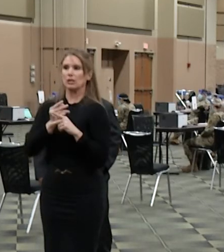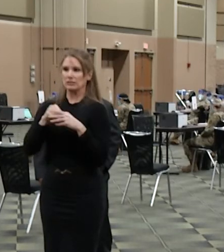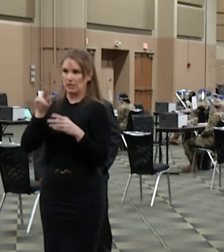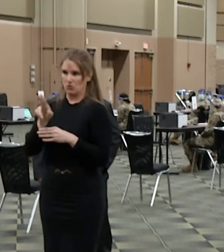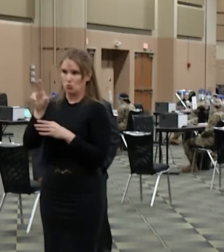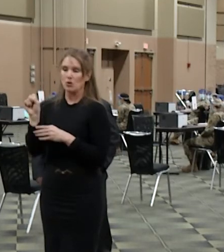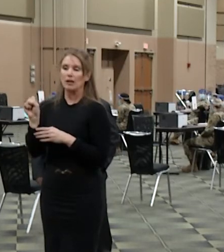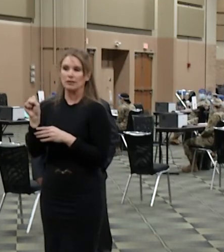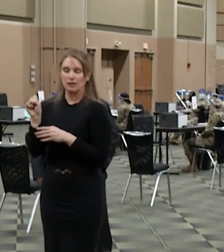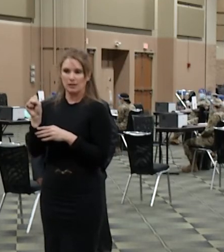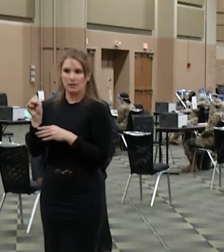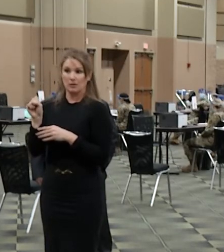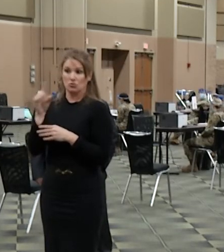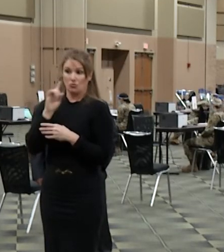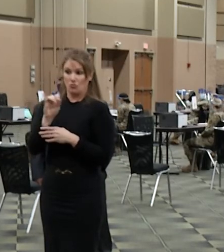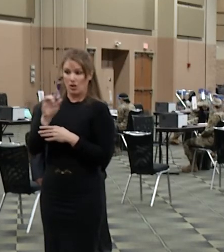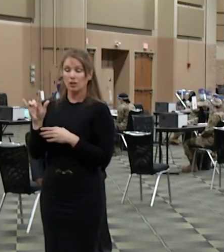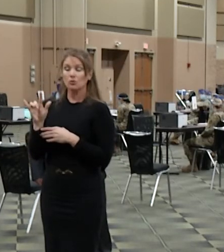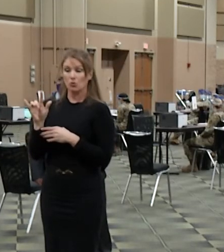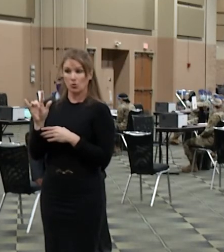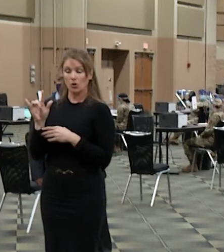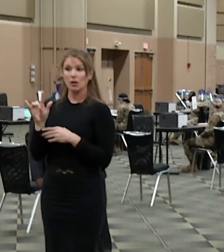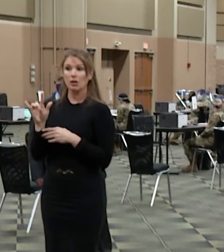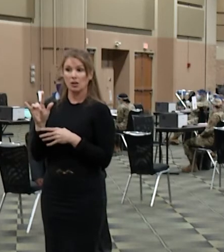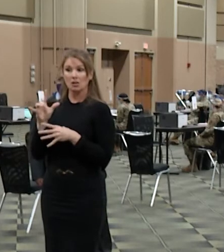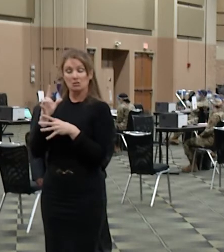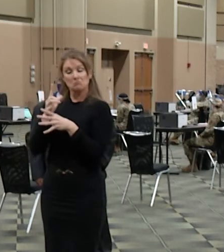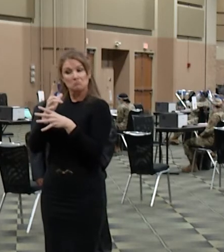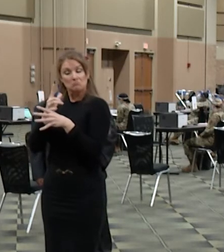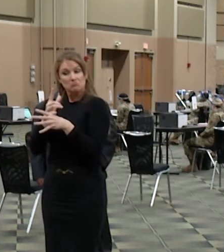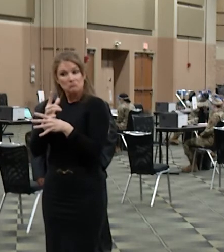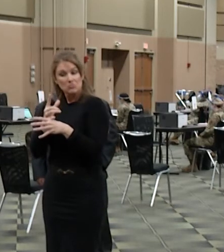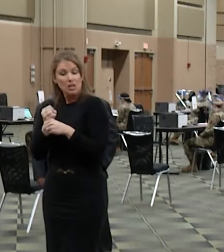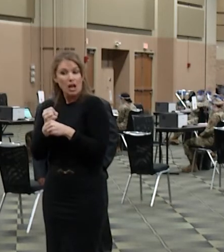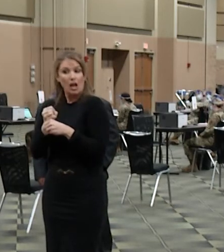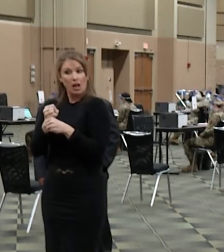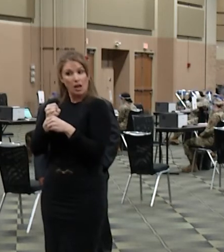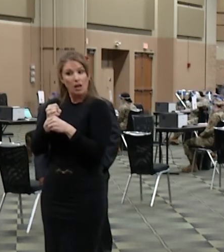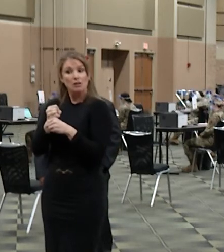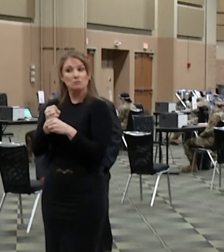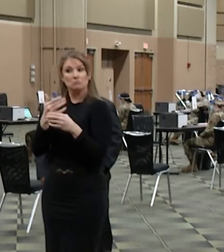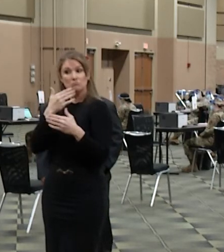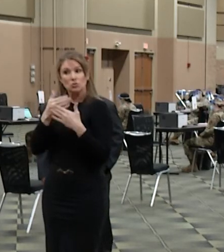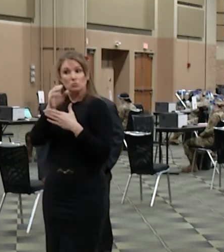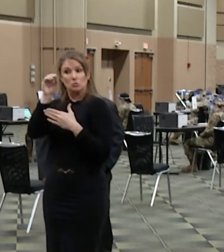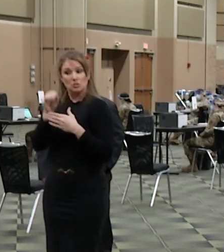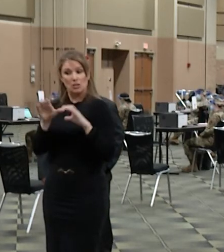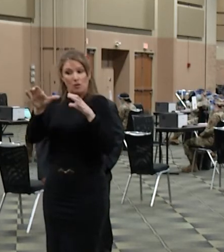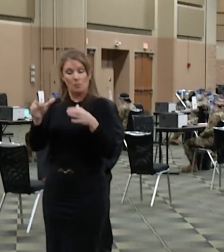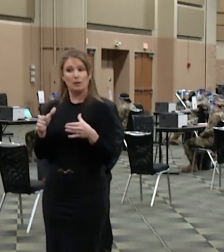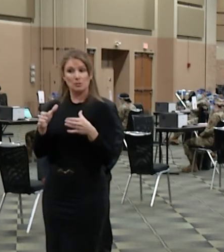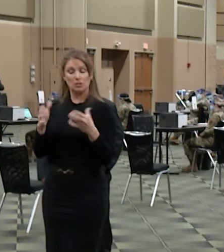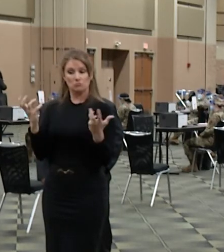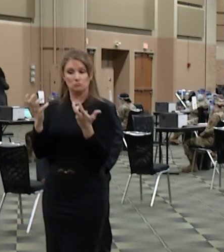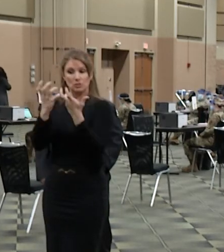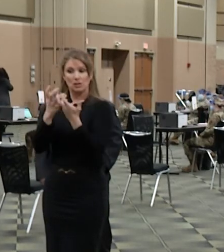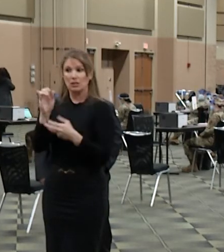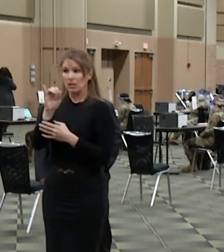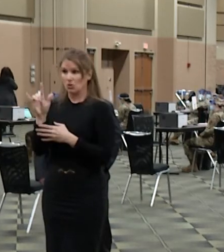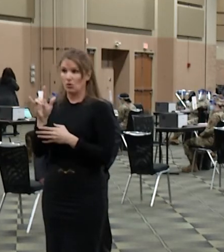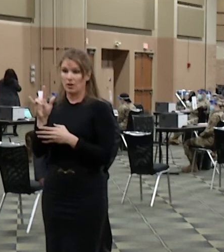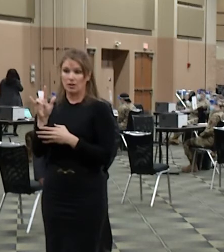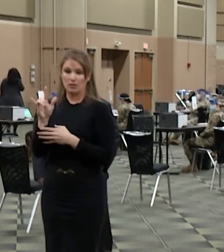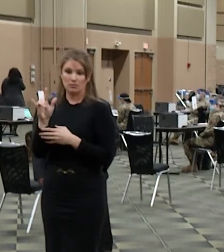United States, and therefore for Illinois, which gets its fair share. We get the percentage of our population in Illinois. That's